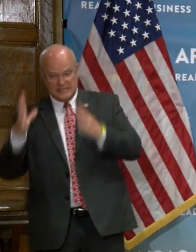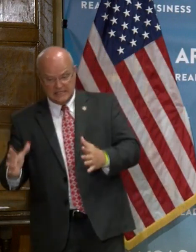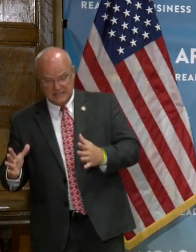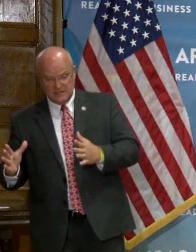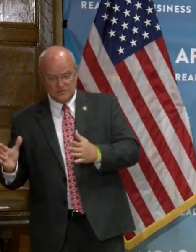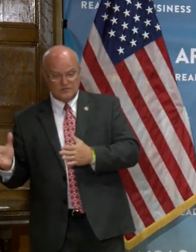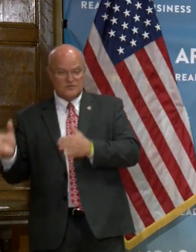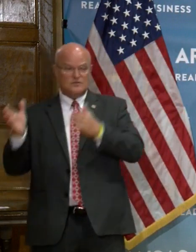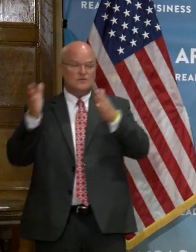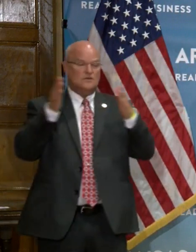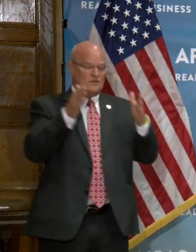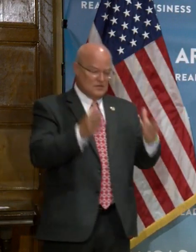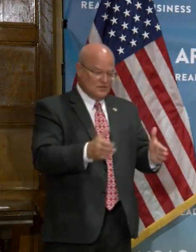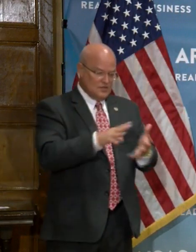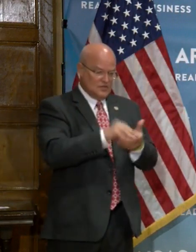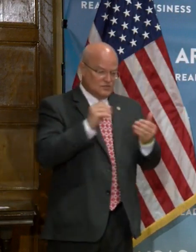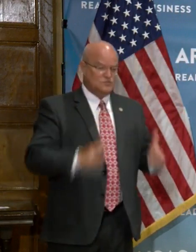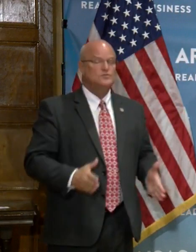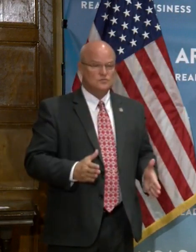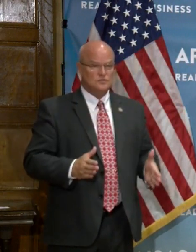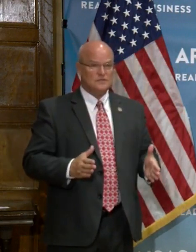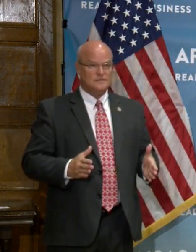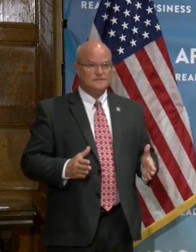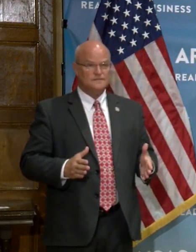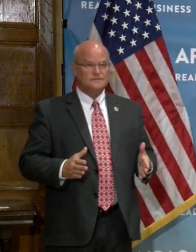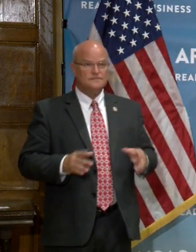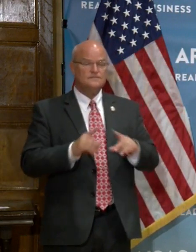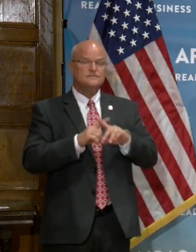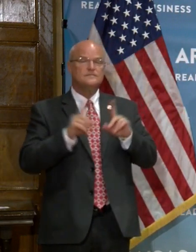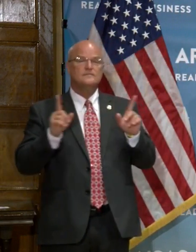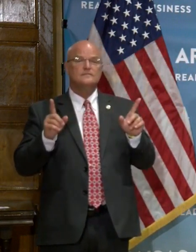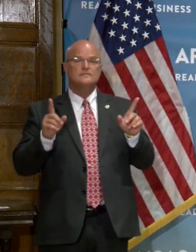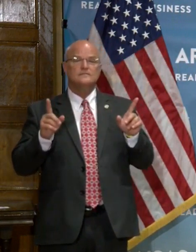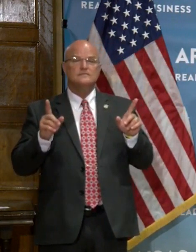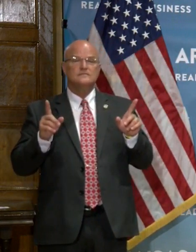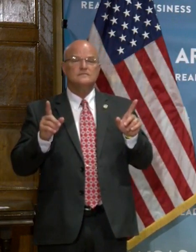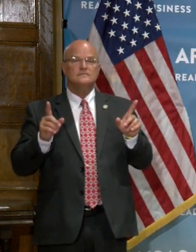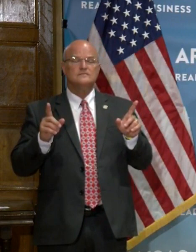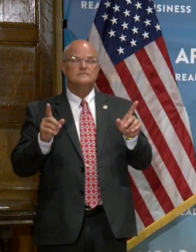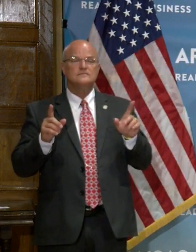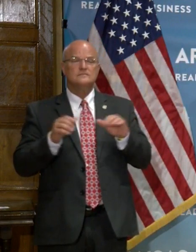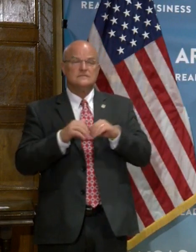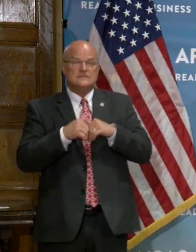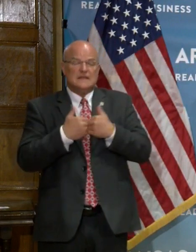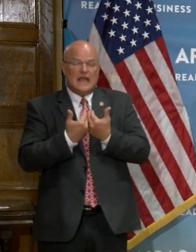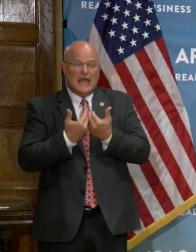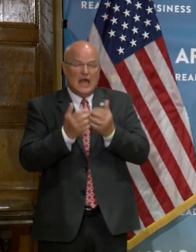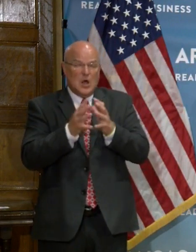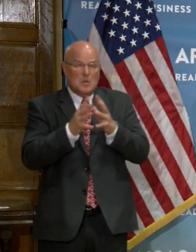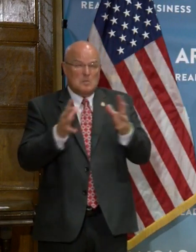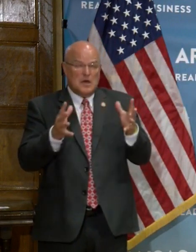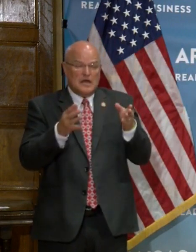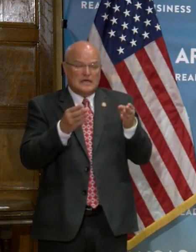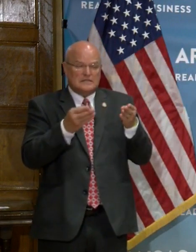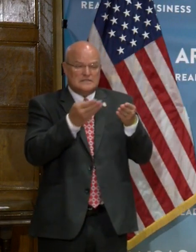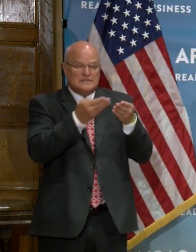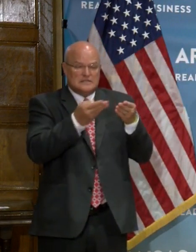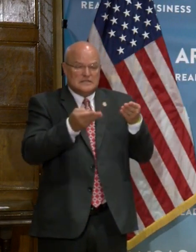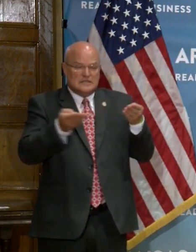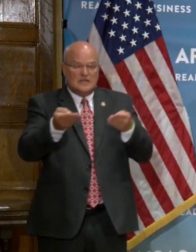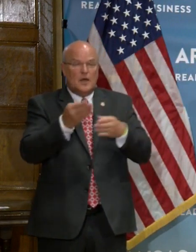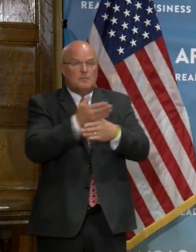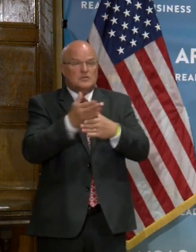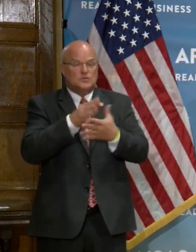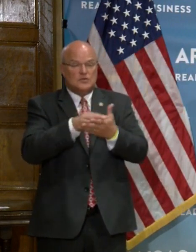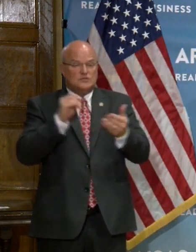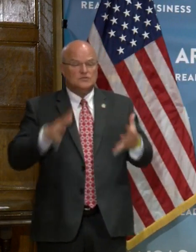to students. But how much it's transmitted between